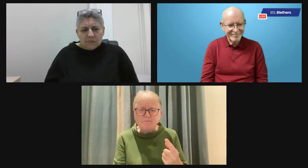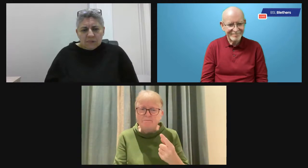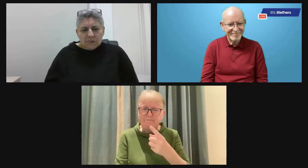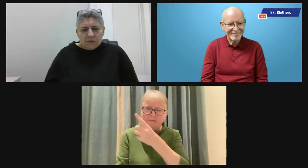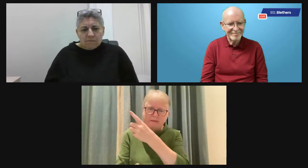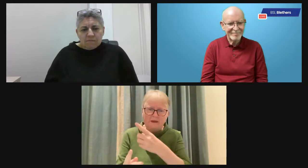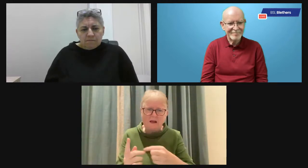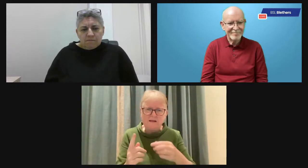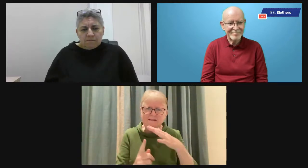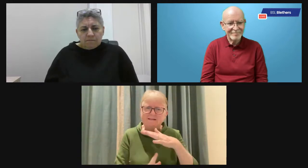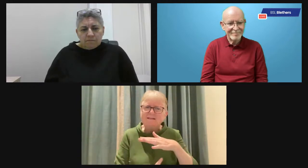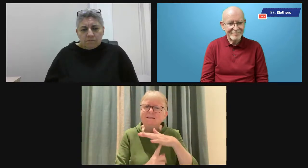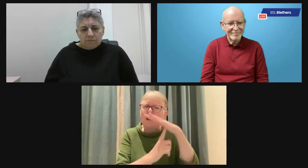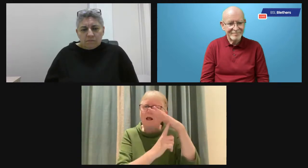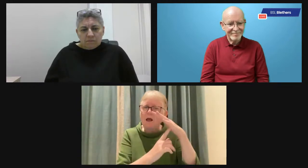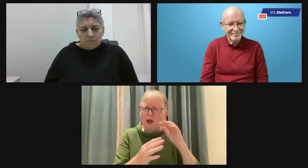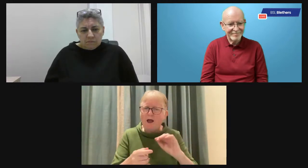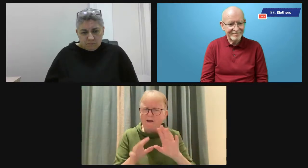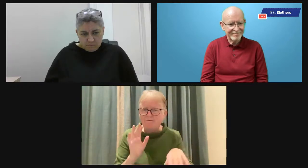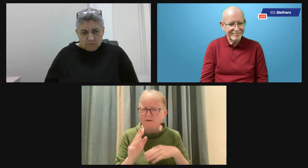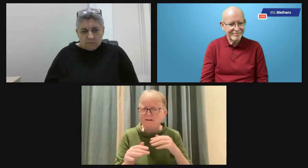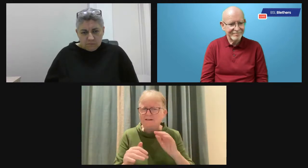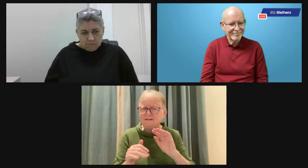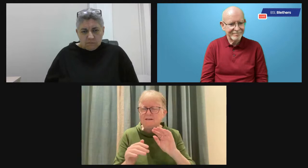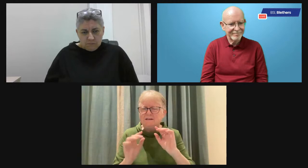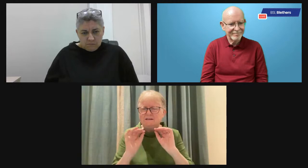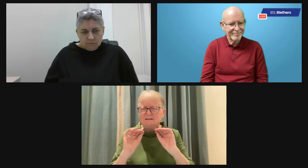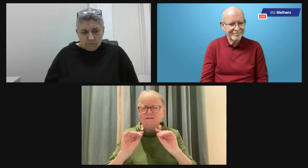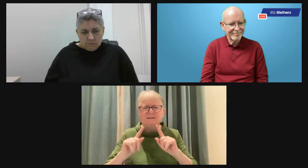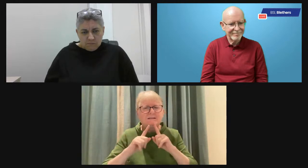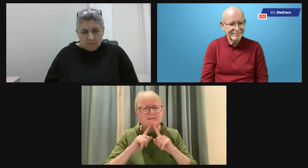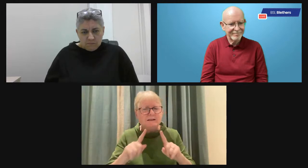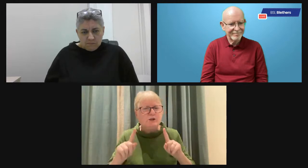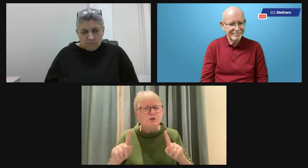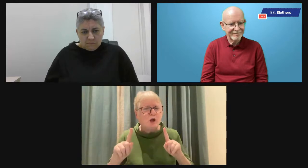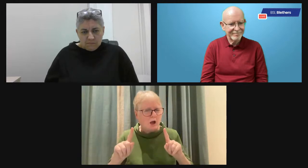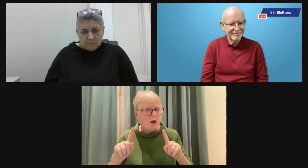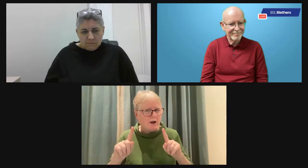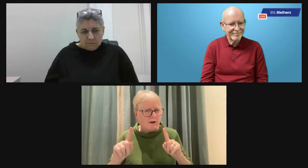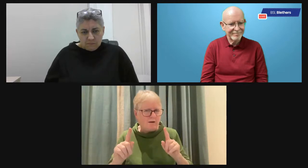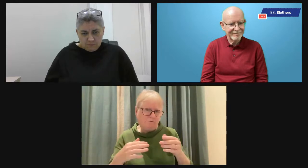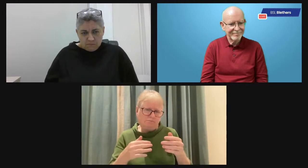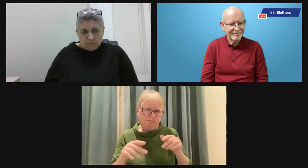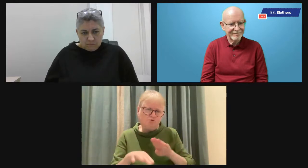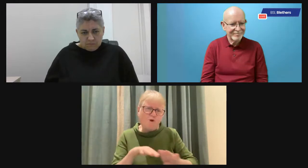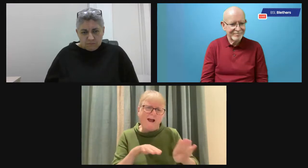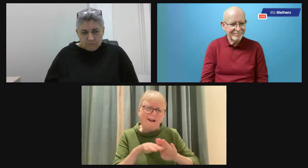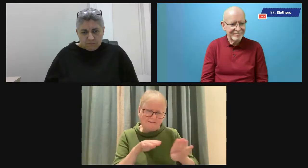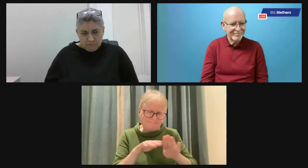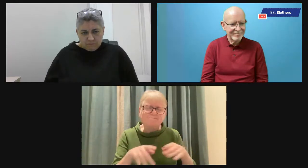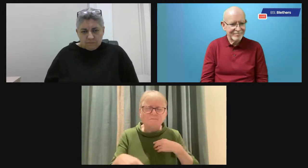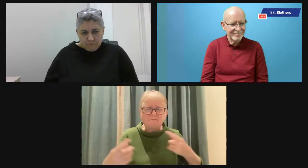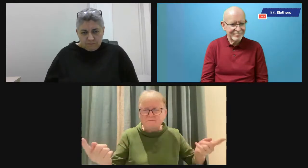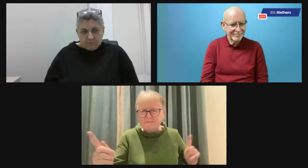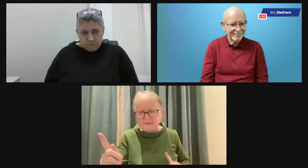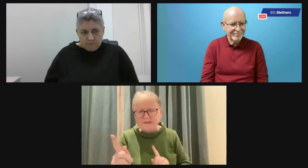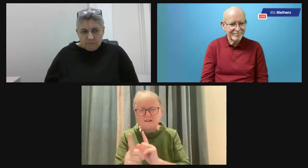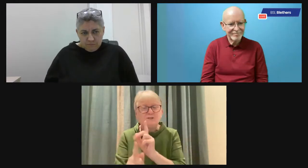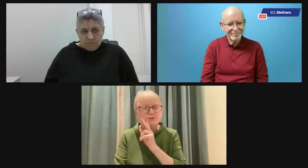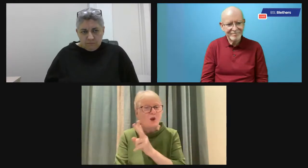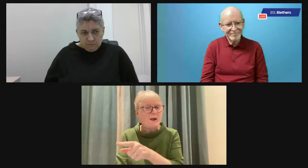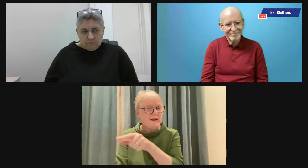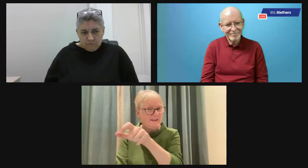than teacher. And I was like, well, who said that? And they said the person who is in charge of